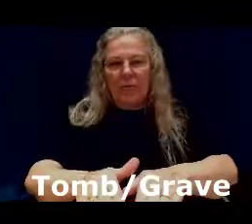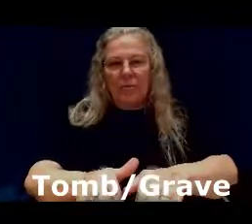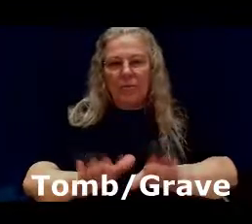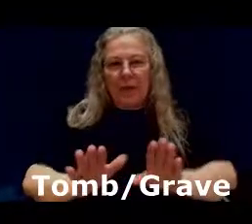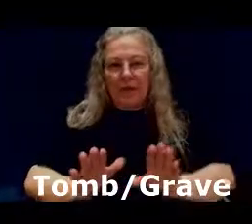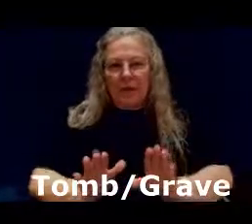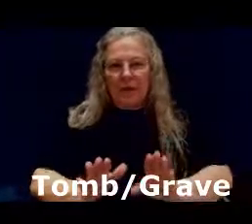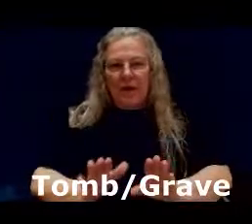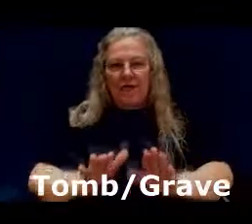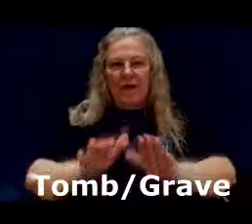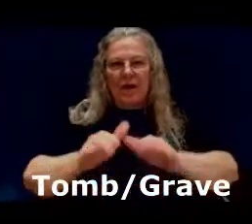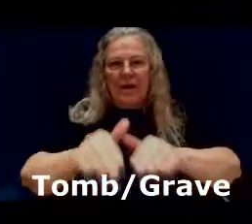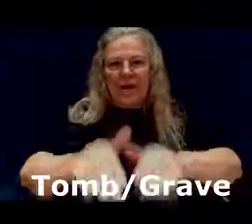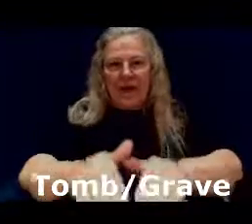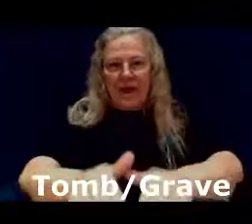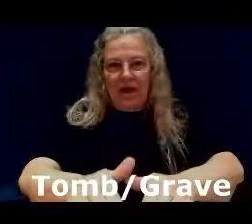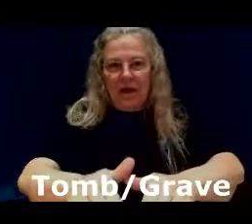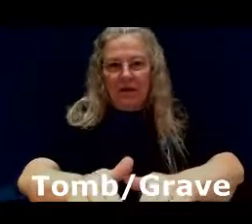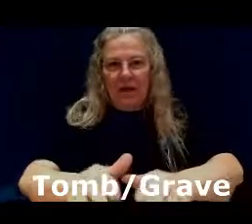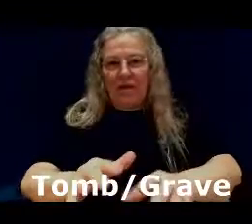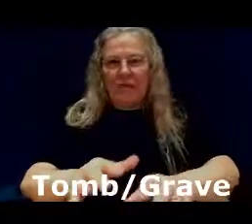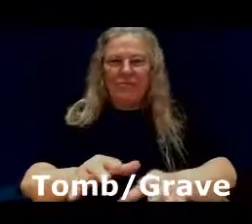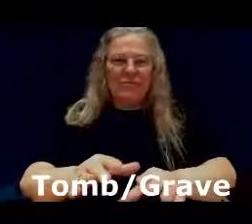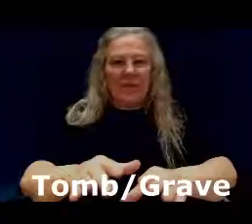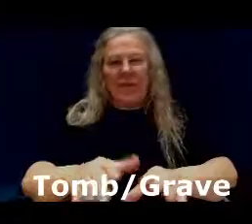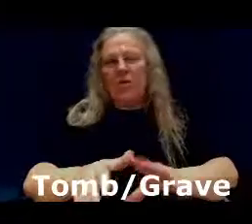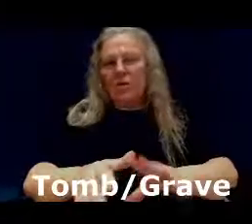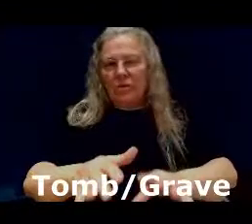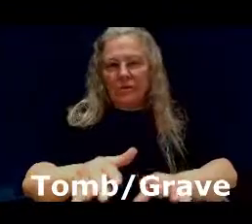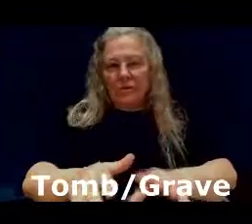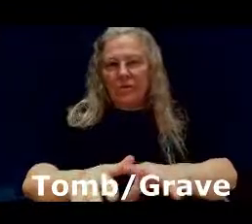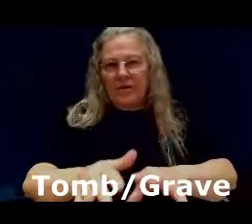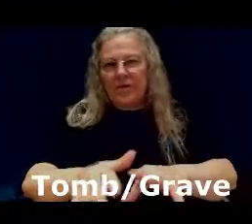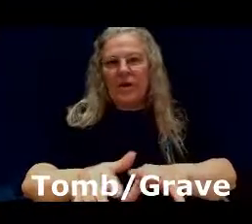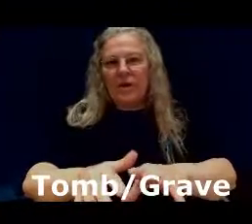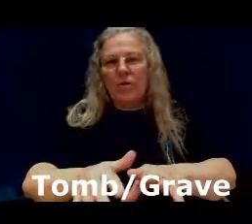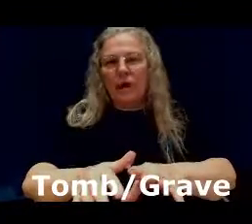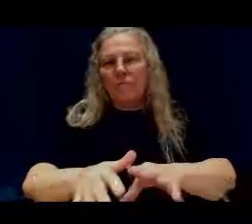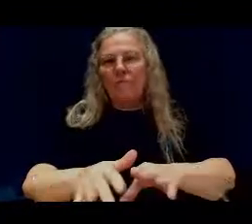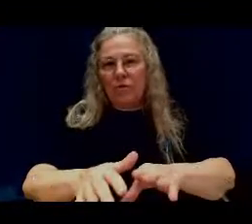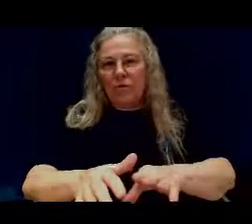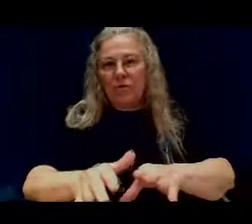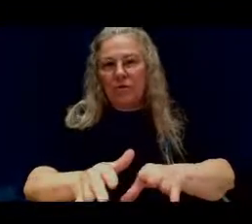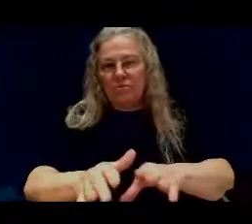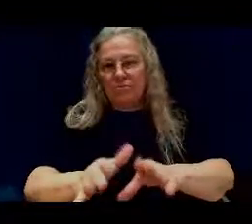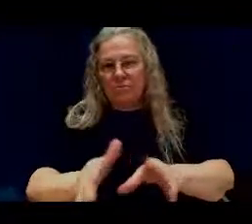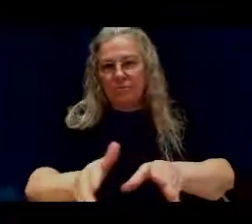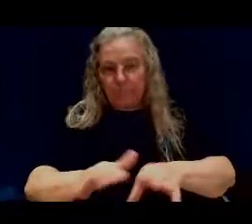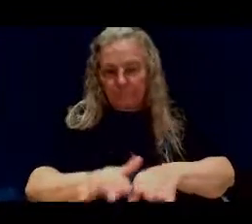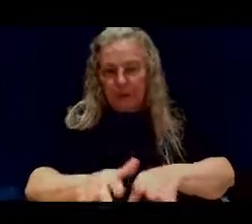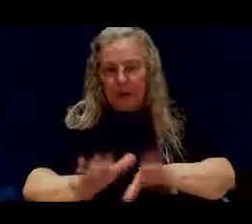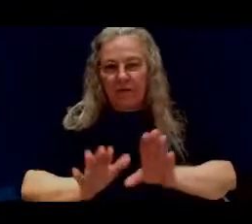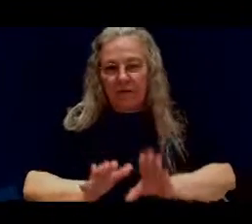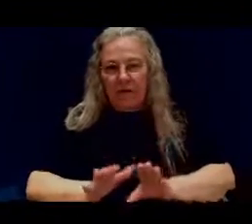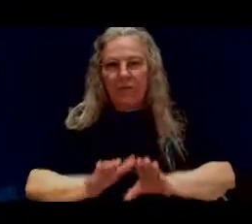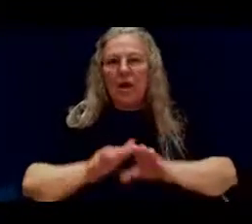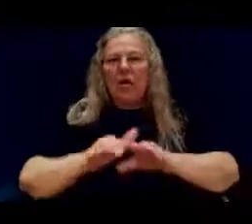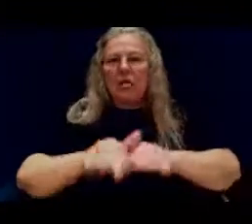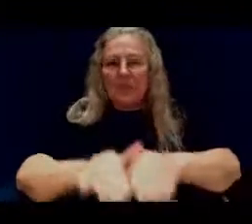cover, make a kind of a hill, like when you see a grave first being covered up, you see a